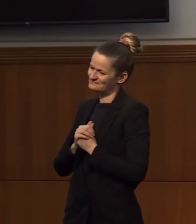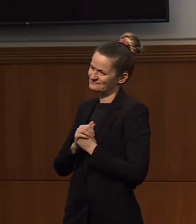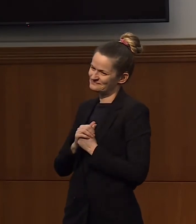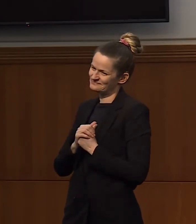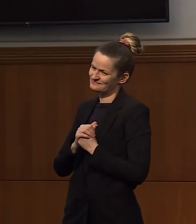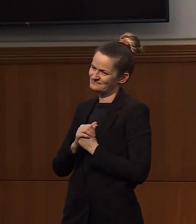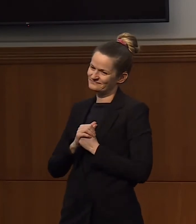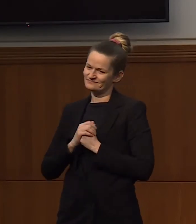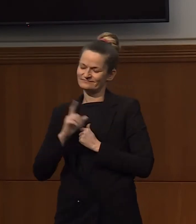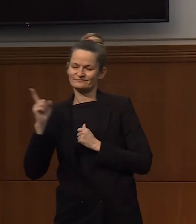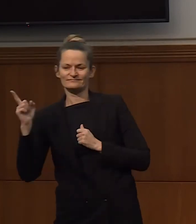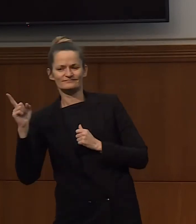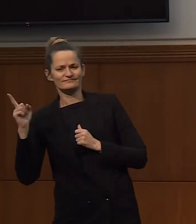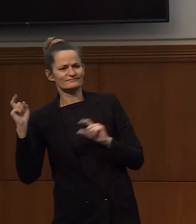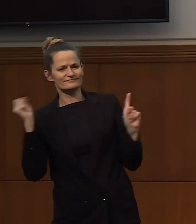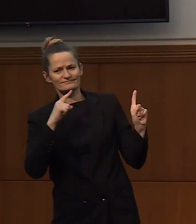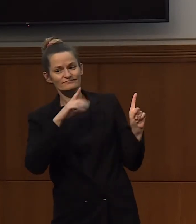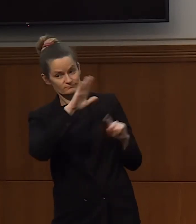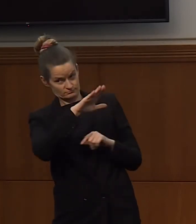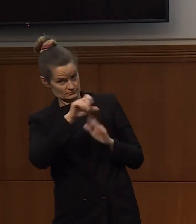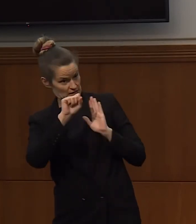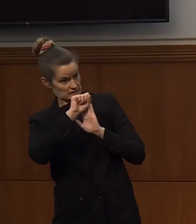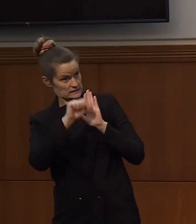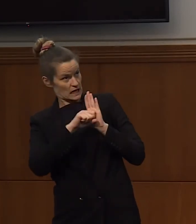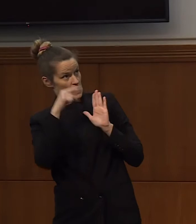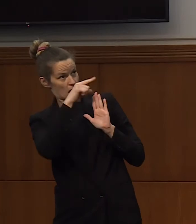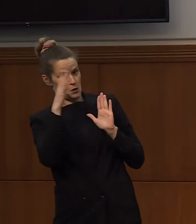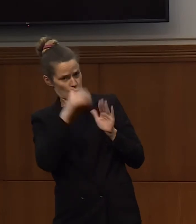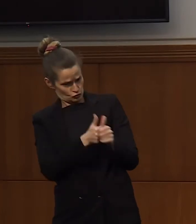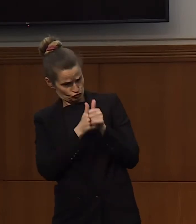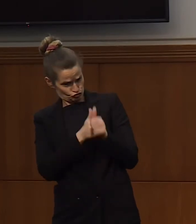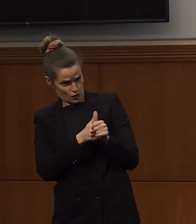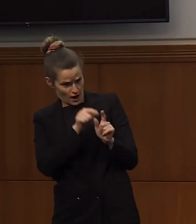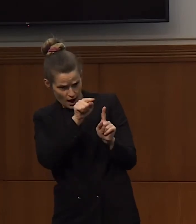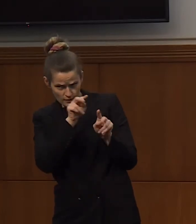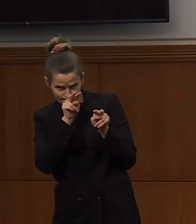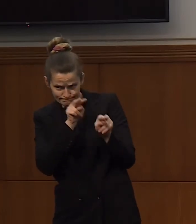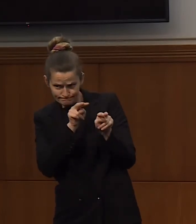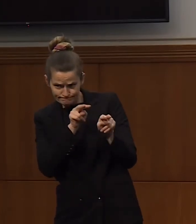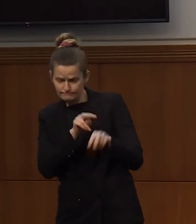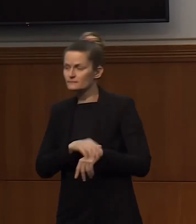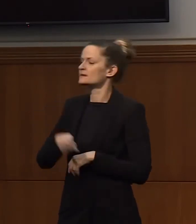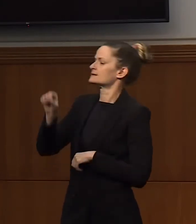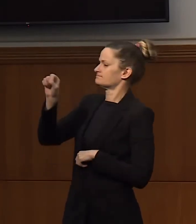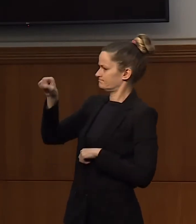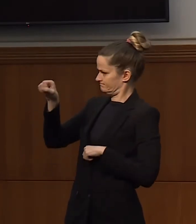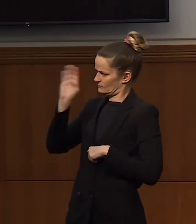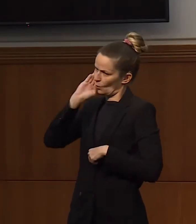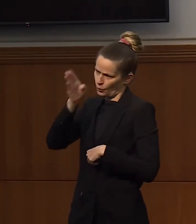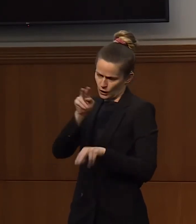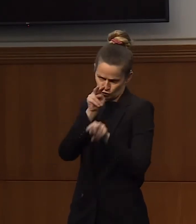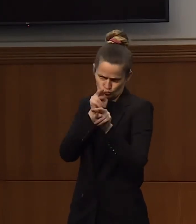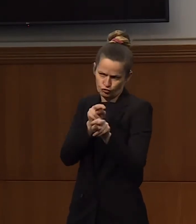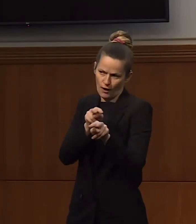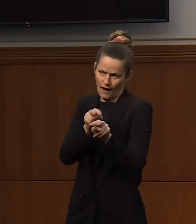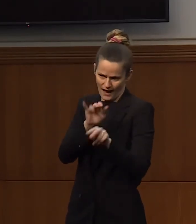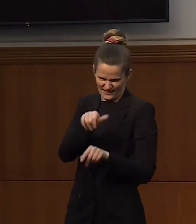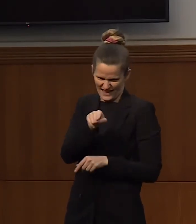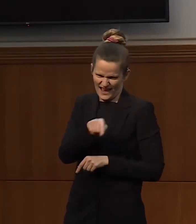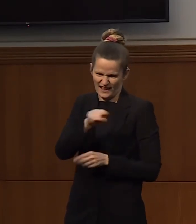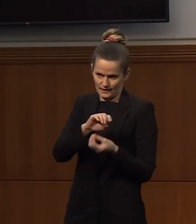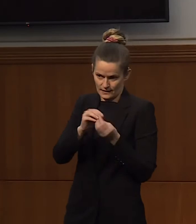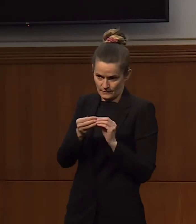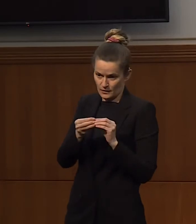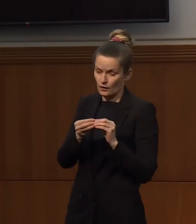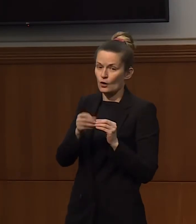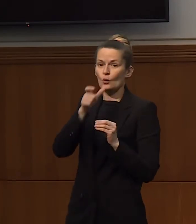Is the state going to track that on a statewide basis? They are, but as we said, those statewide or those folks who vote same-day voter